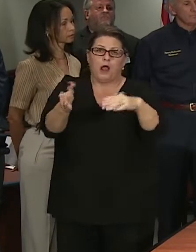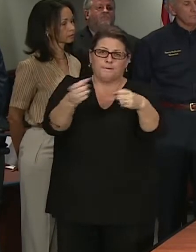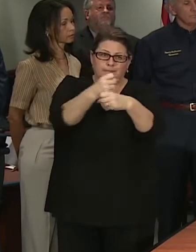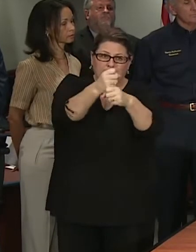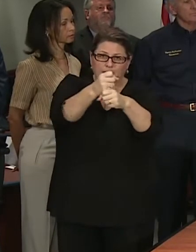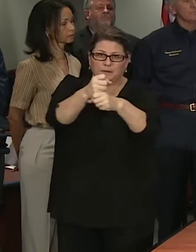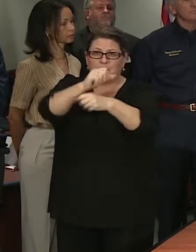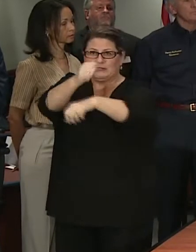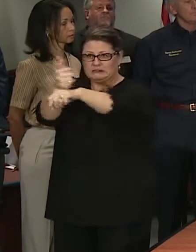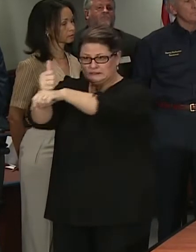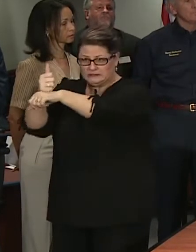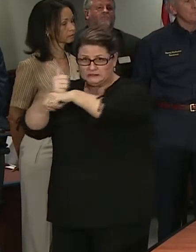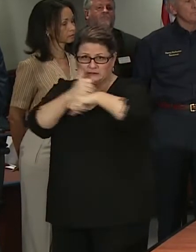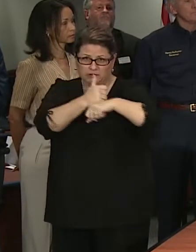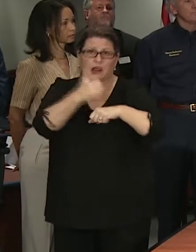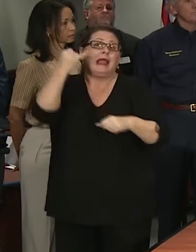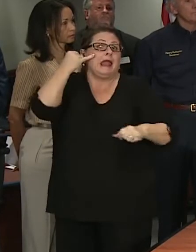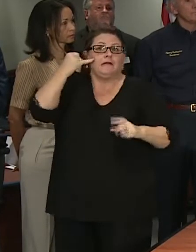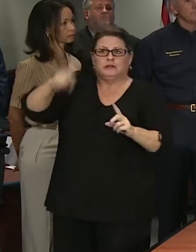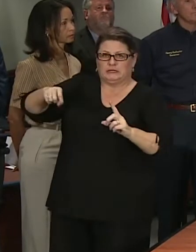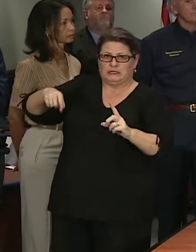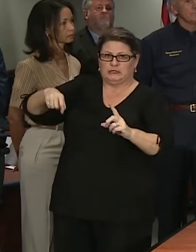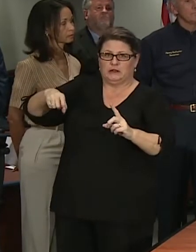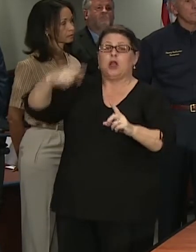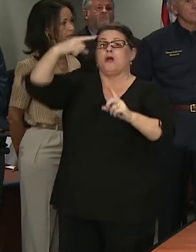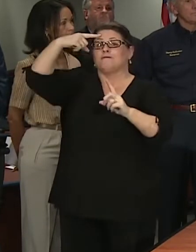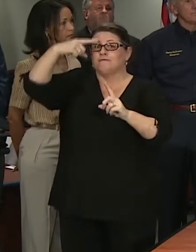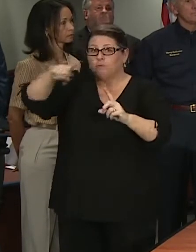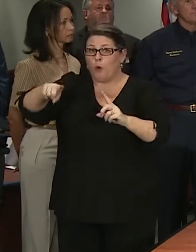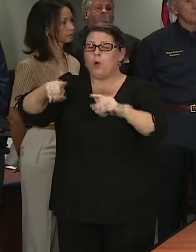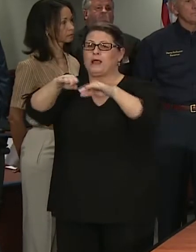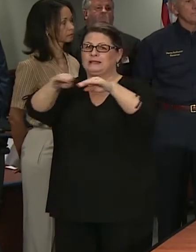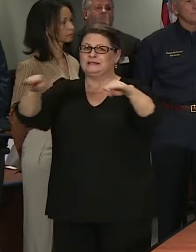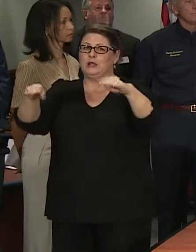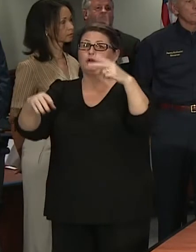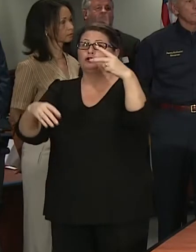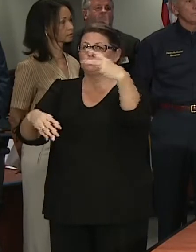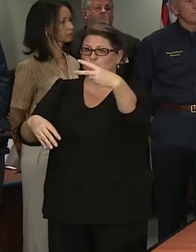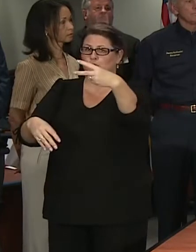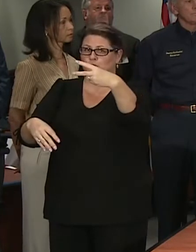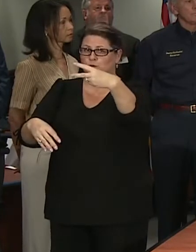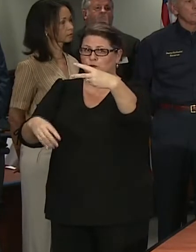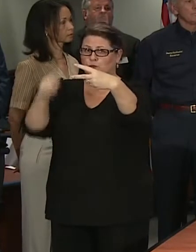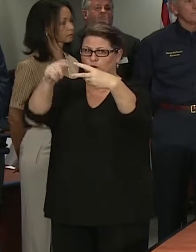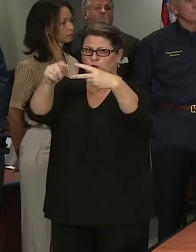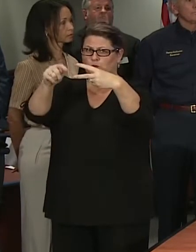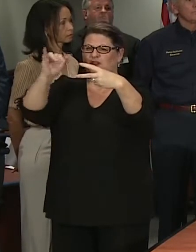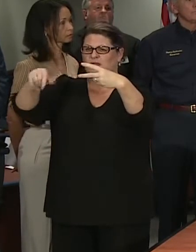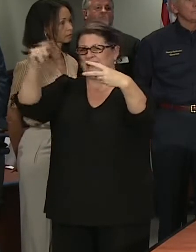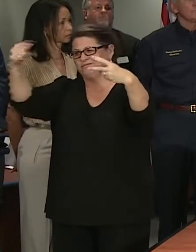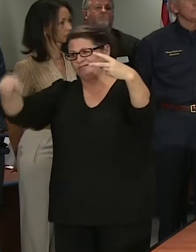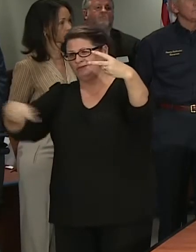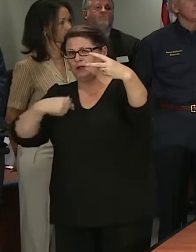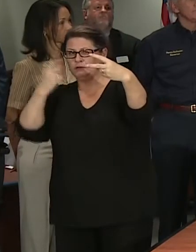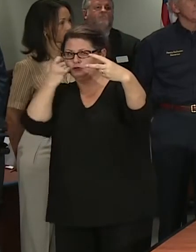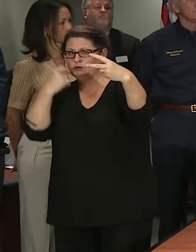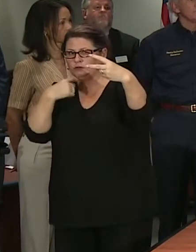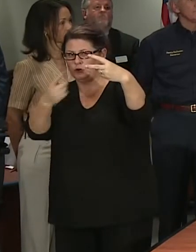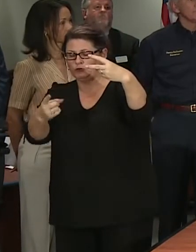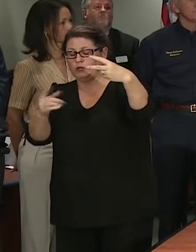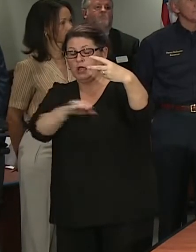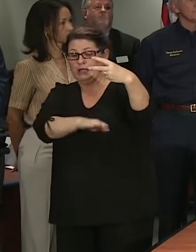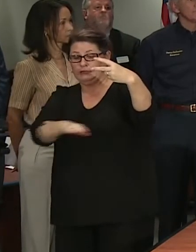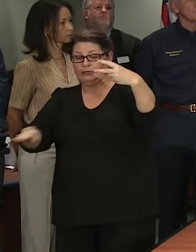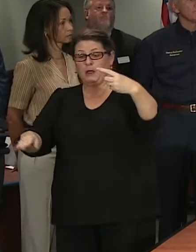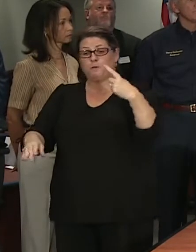on the table for the Tier 2 facilities. The Tier 1 facilities are really designed for people that are going to be able to